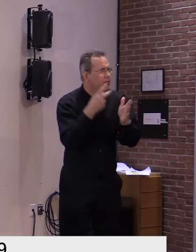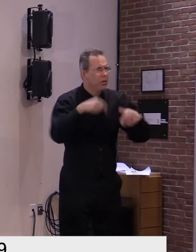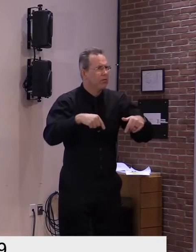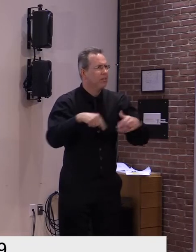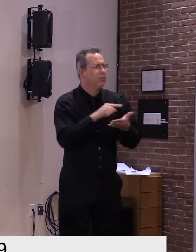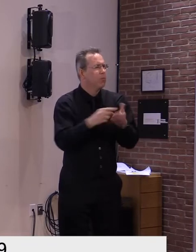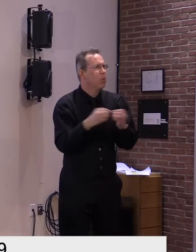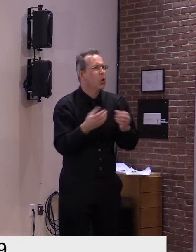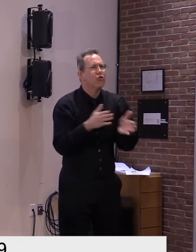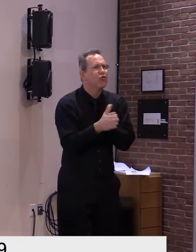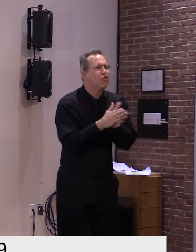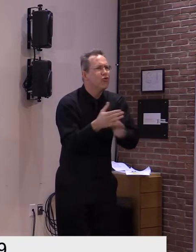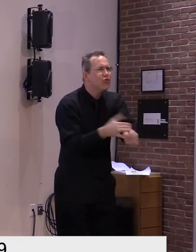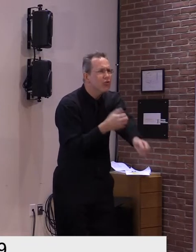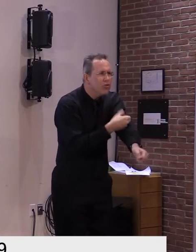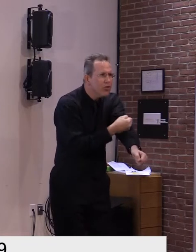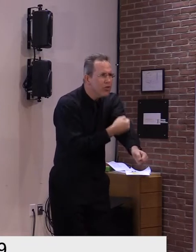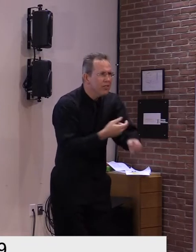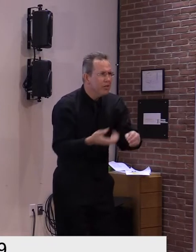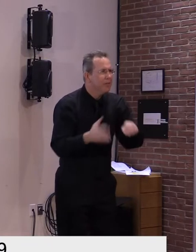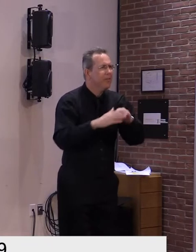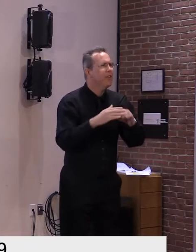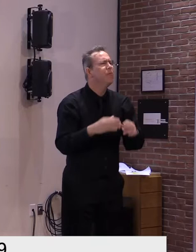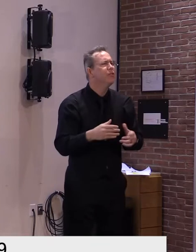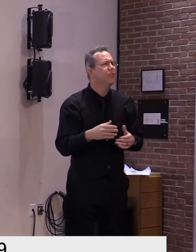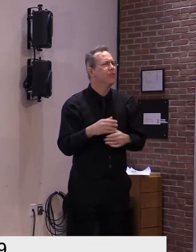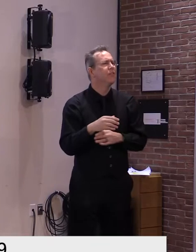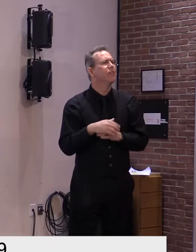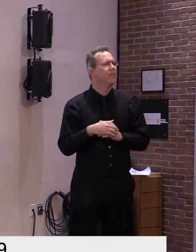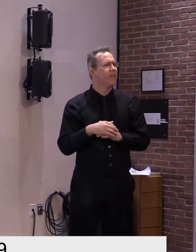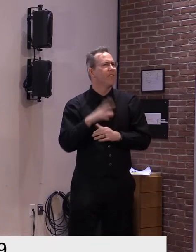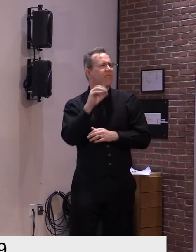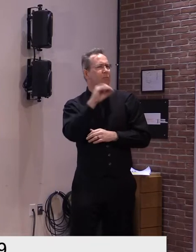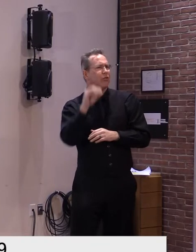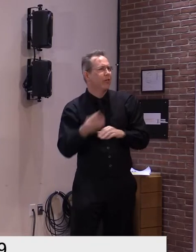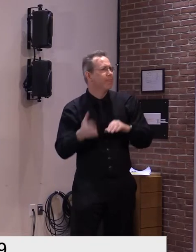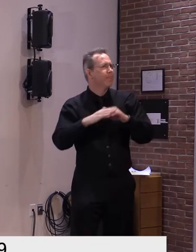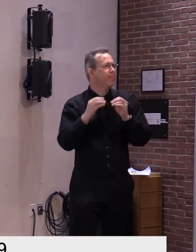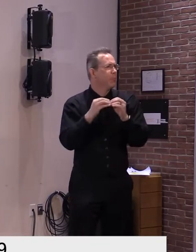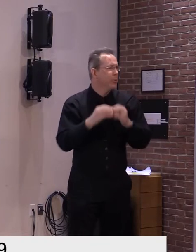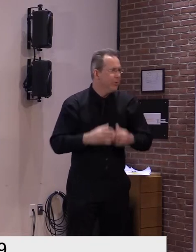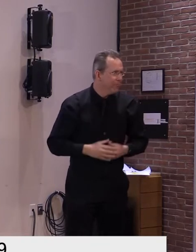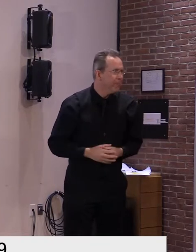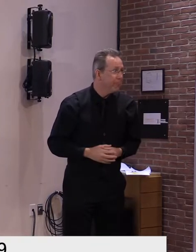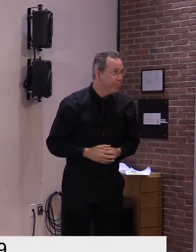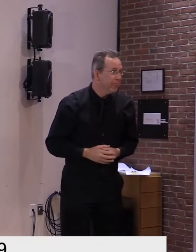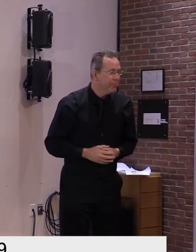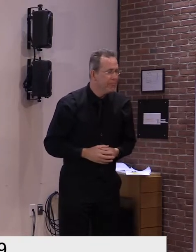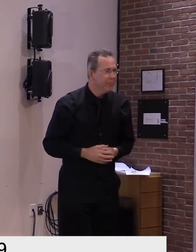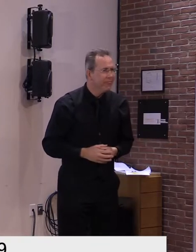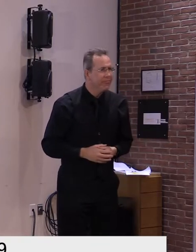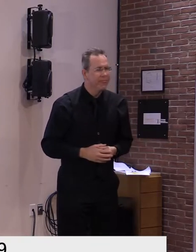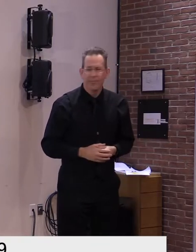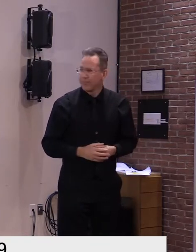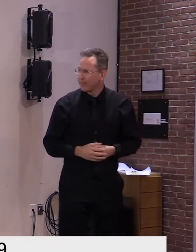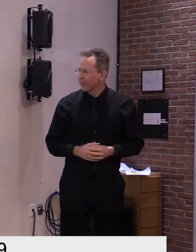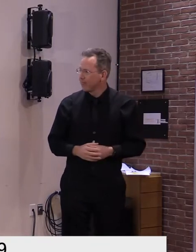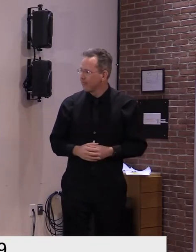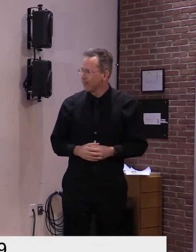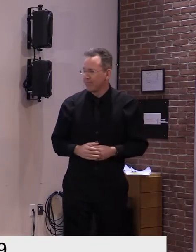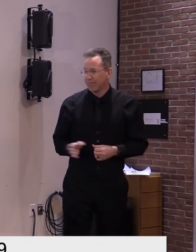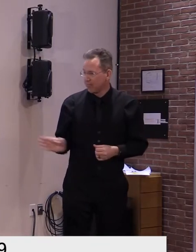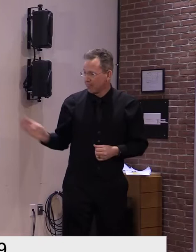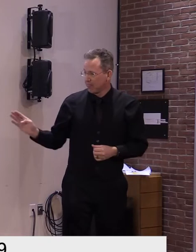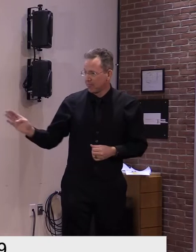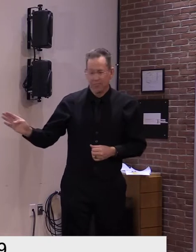completed vaccination, with thousands more scheduled to get the vaccine in the days ahead. And even though Vermont is